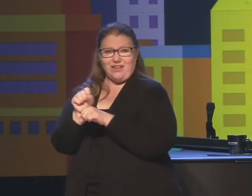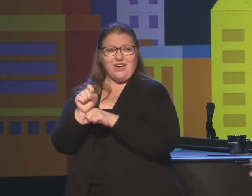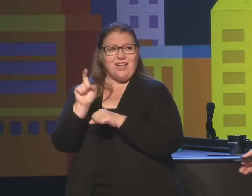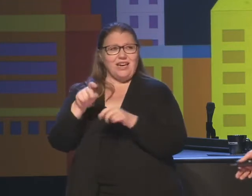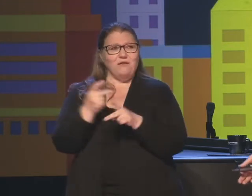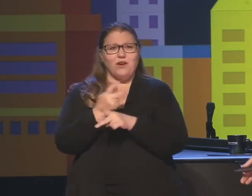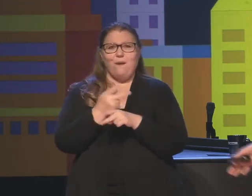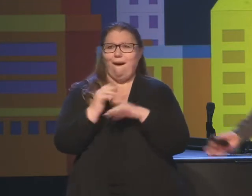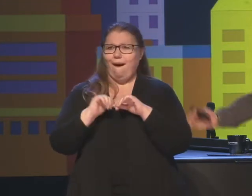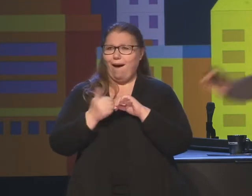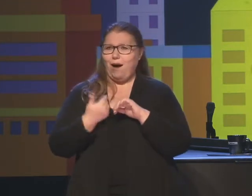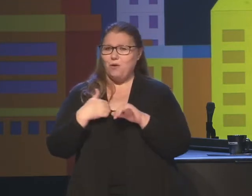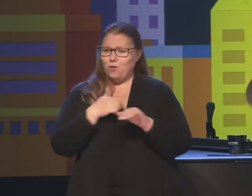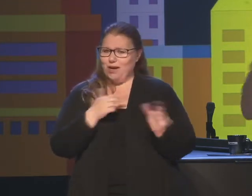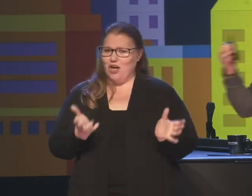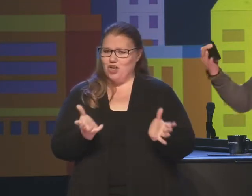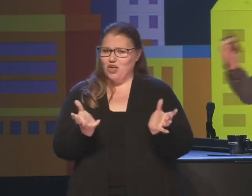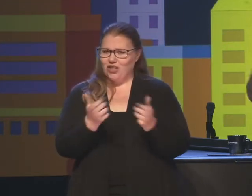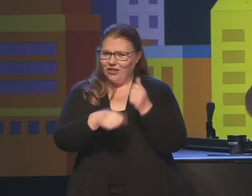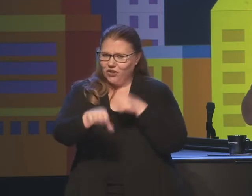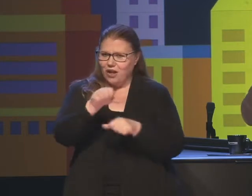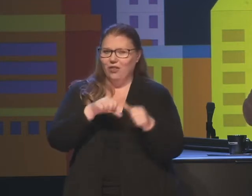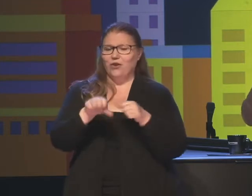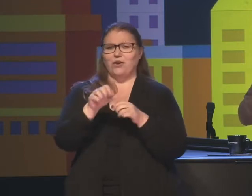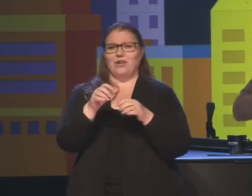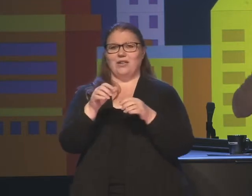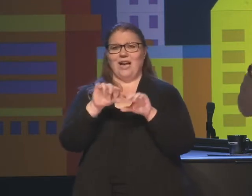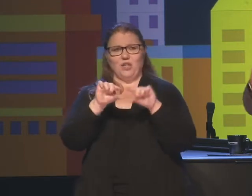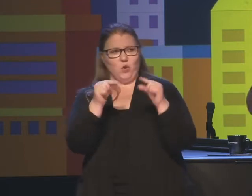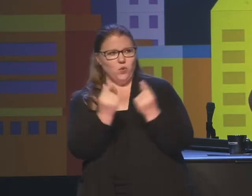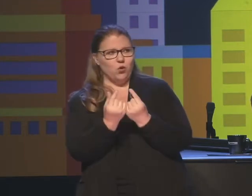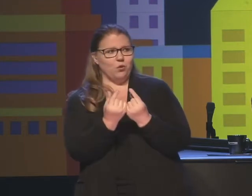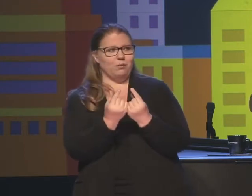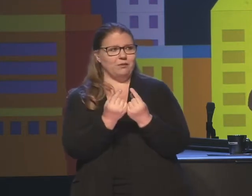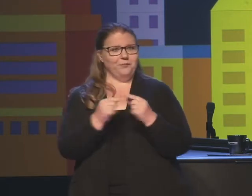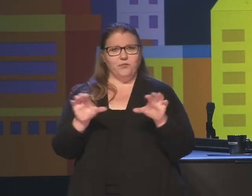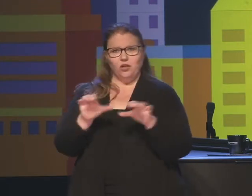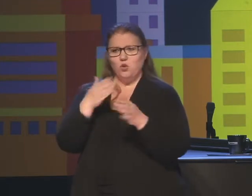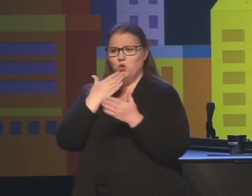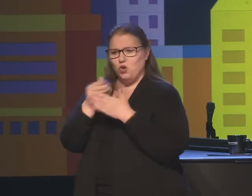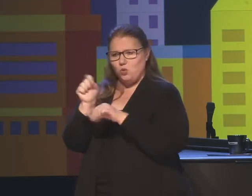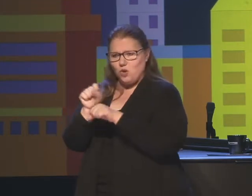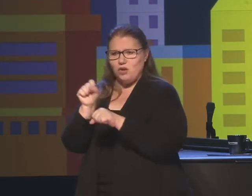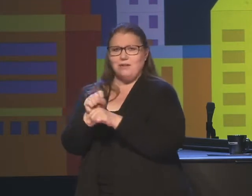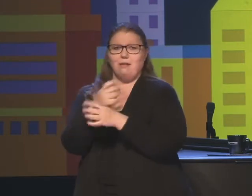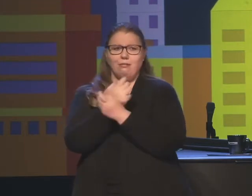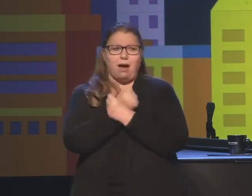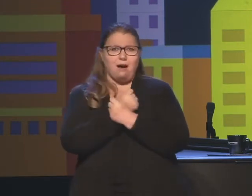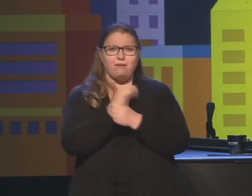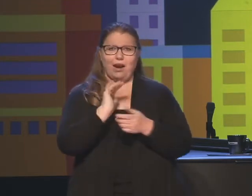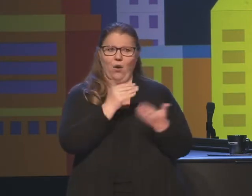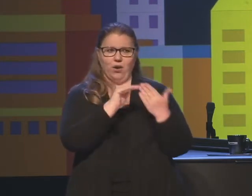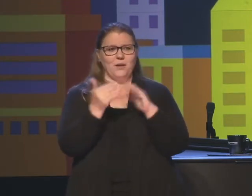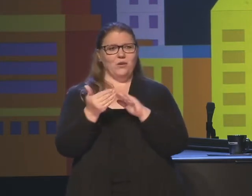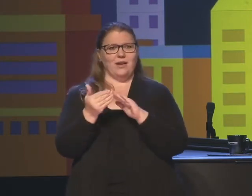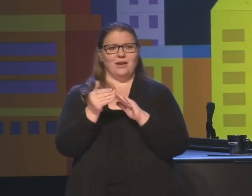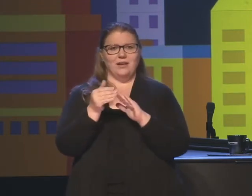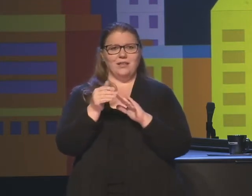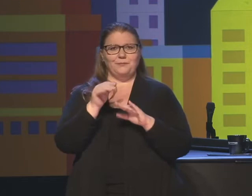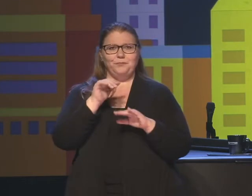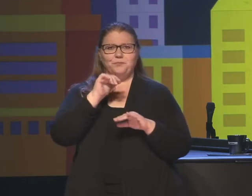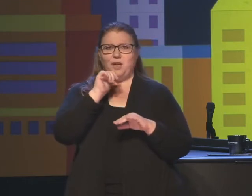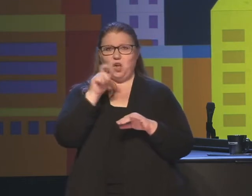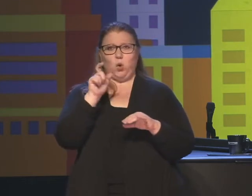out how do we encourage each other as a group to these good works, to this love in our community. And we shouldn't stay away from